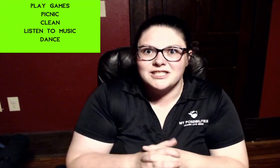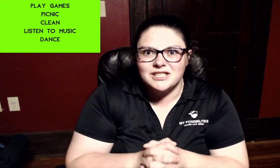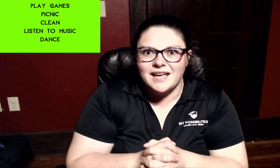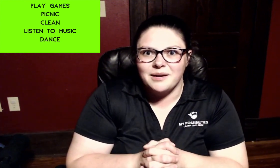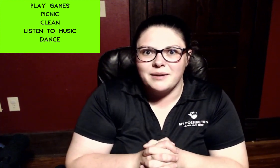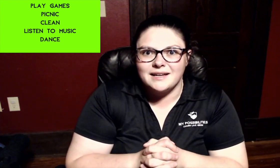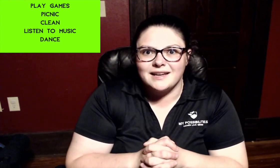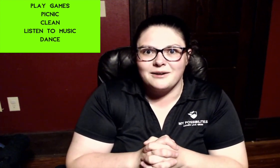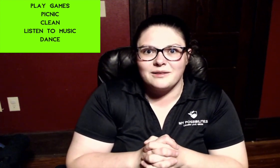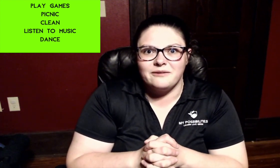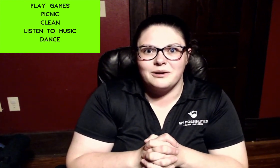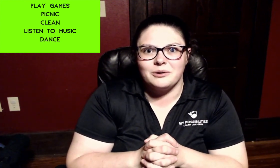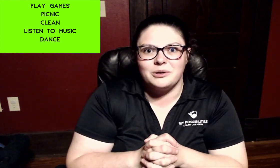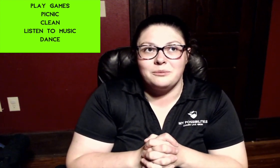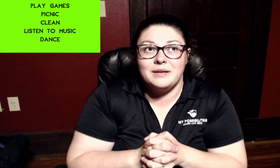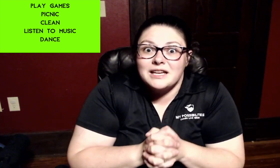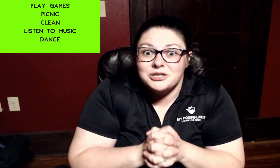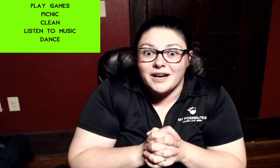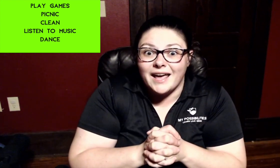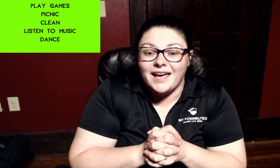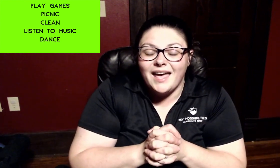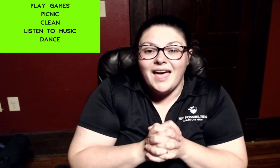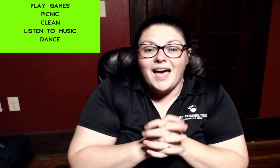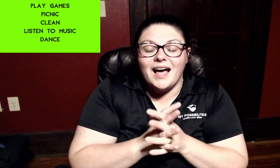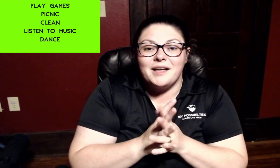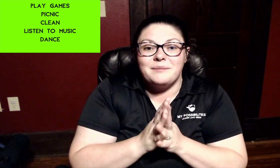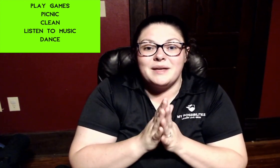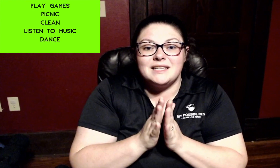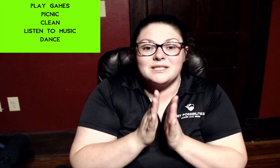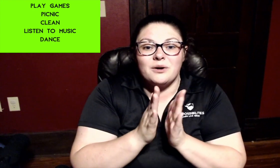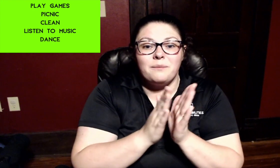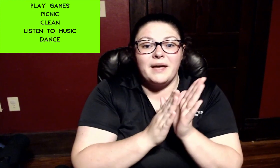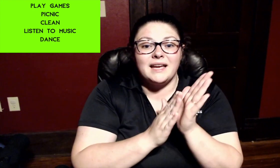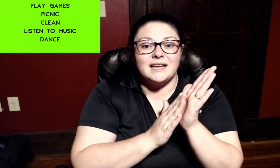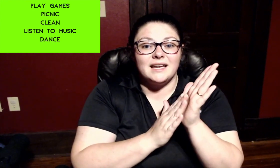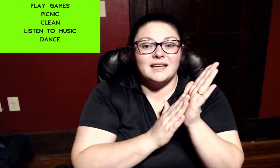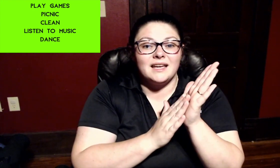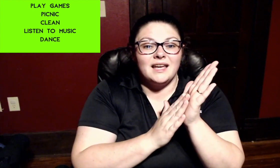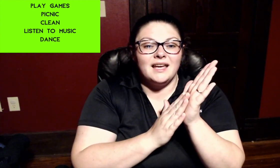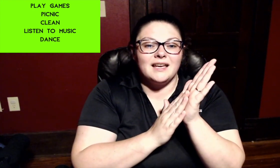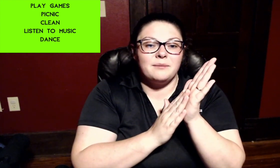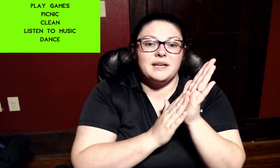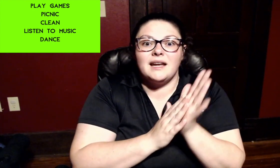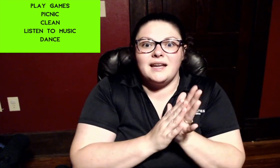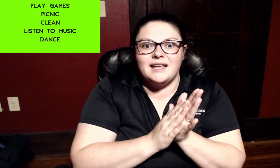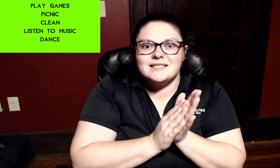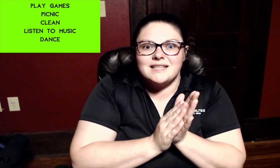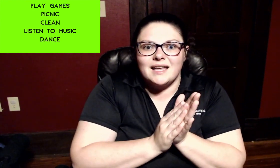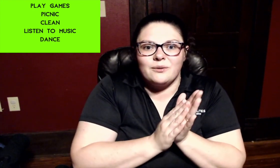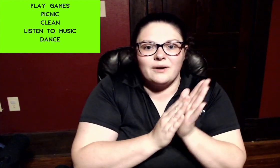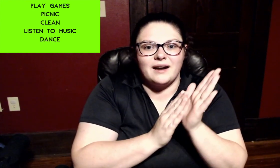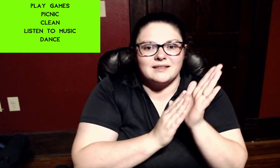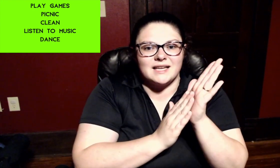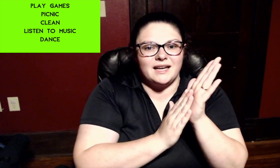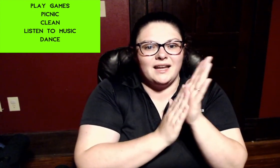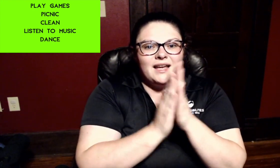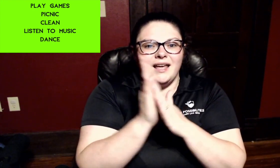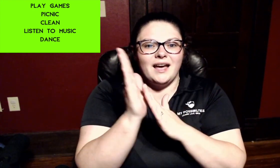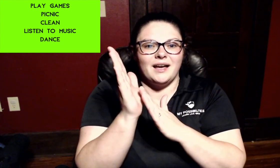had a picnic in our living room yesterday. And so picnic can be done inside or outside.